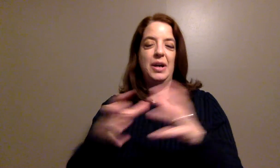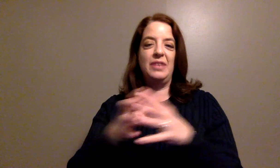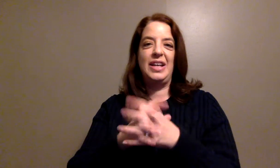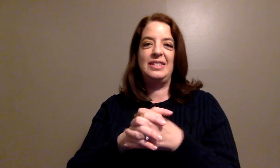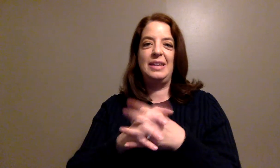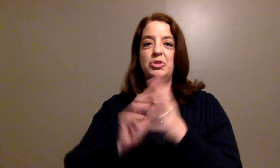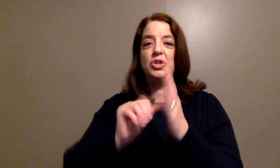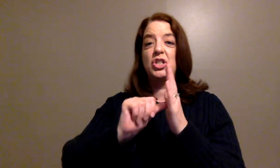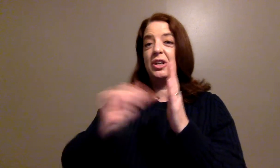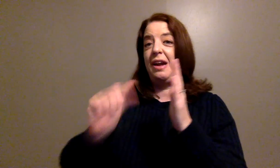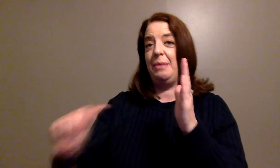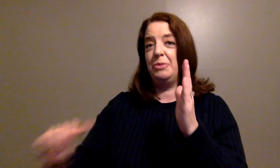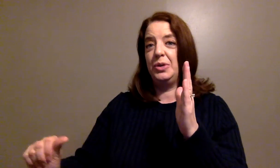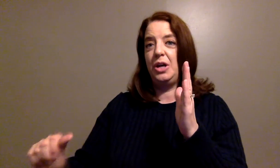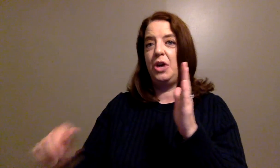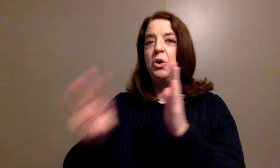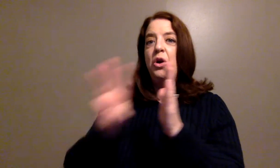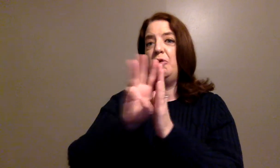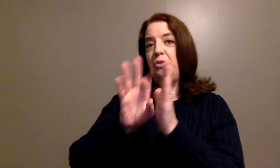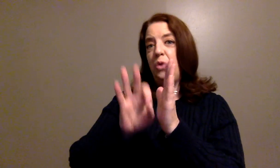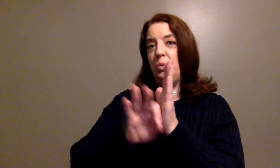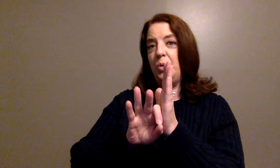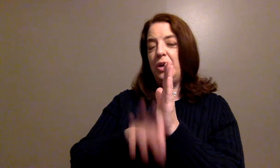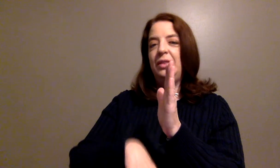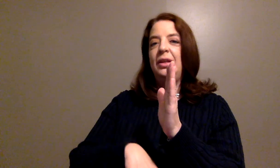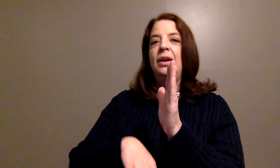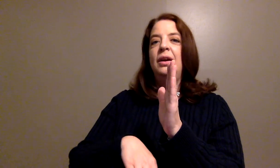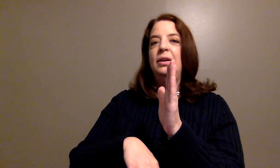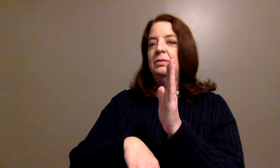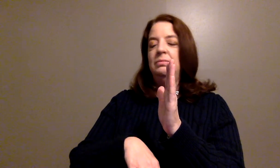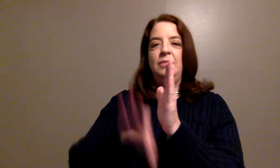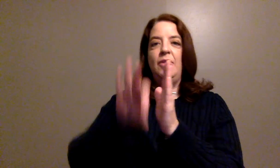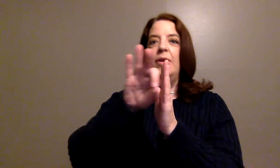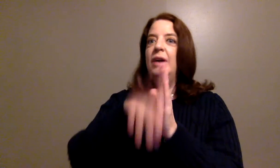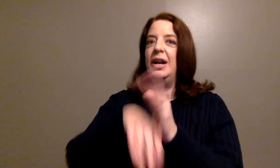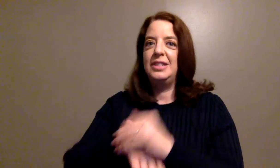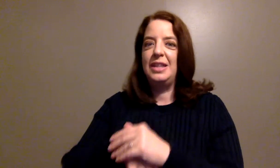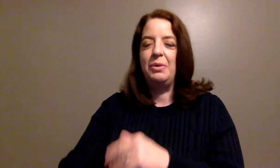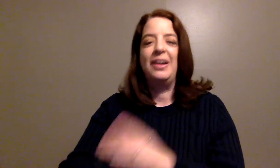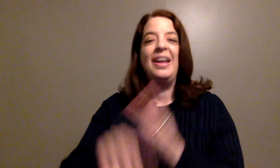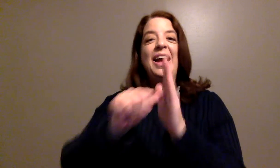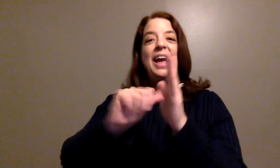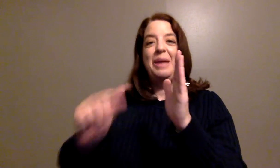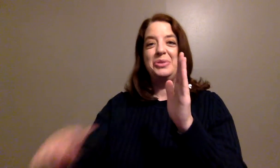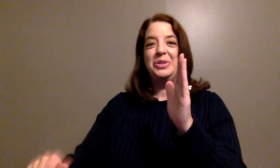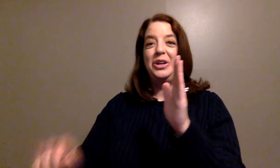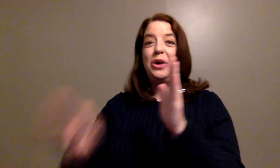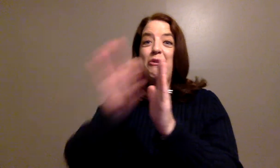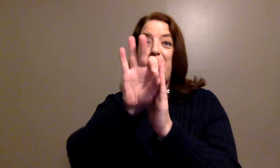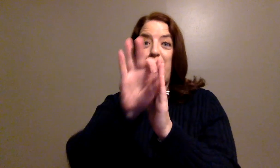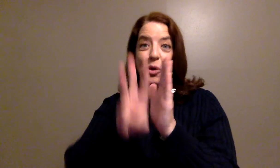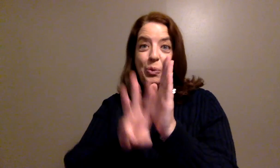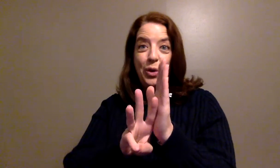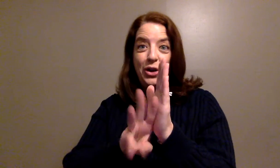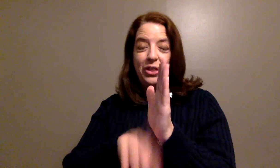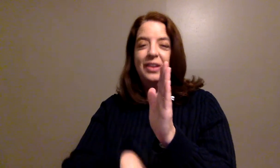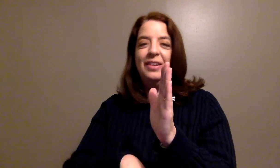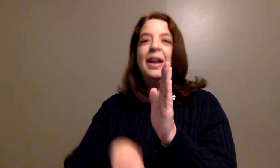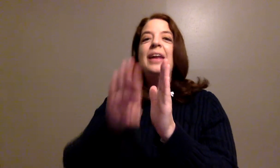of that same structure, Amarillo, Fort Worth. I did that wrong. Amarillo, Fort Worth. Now